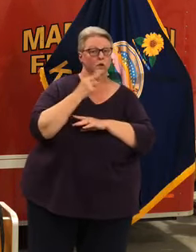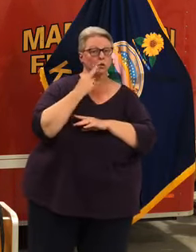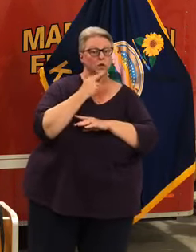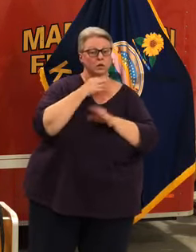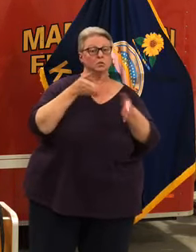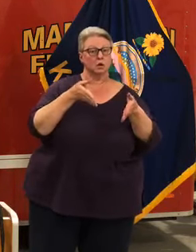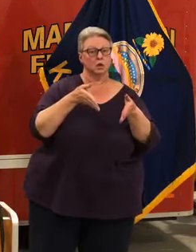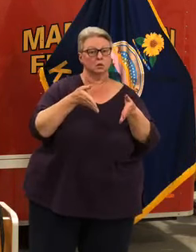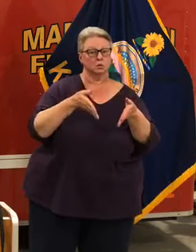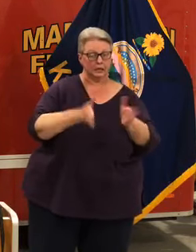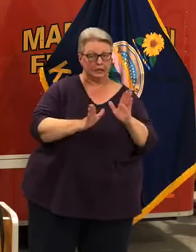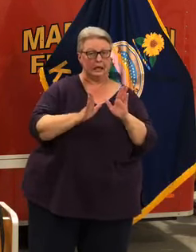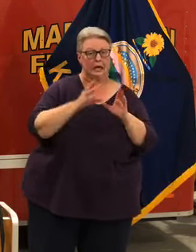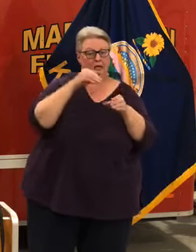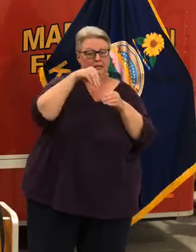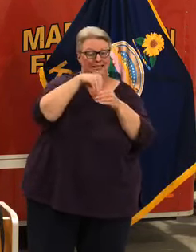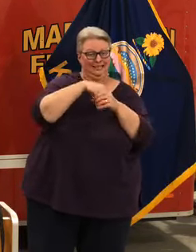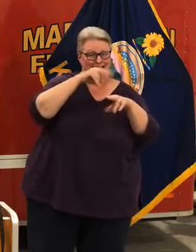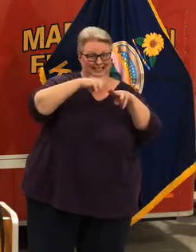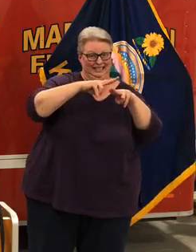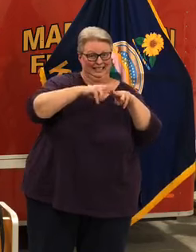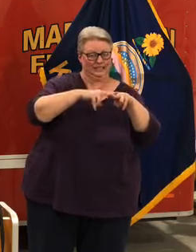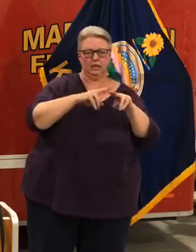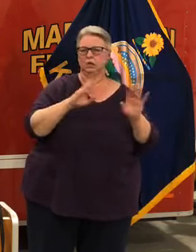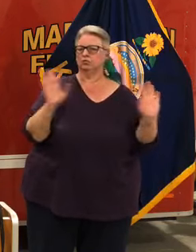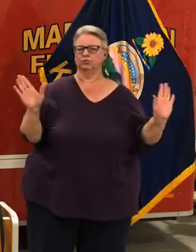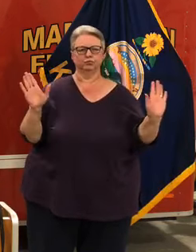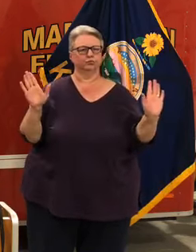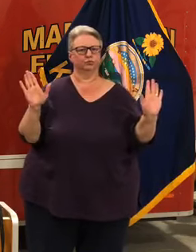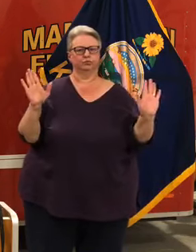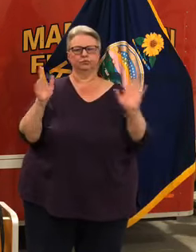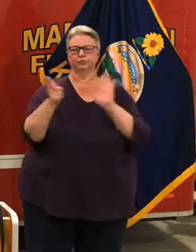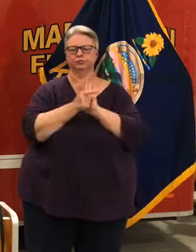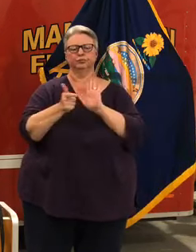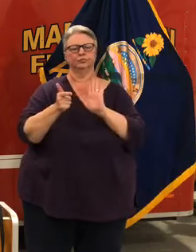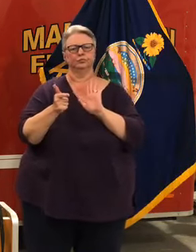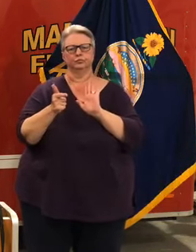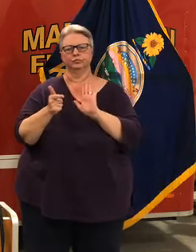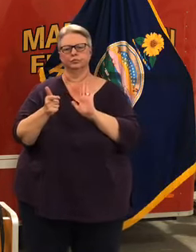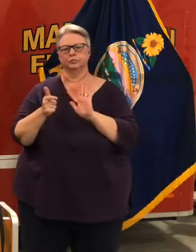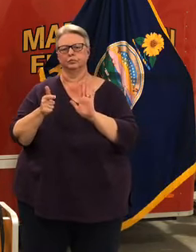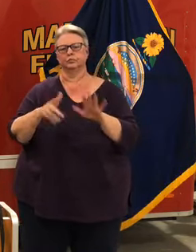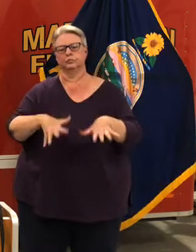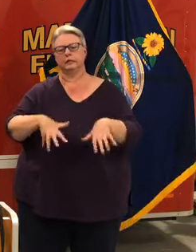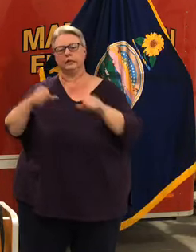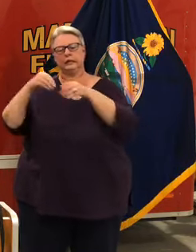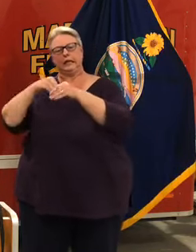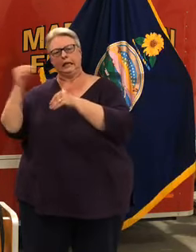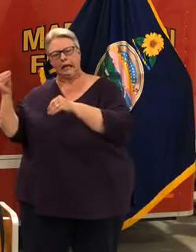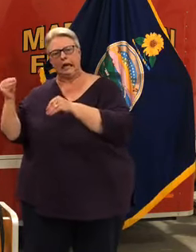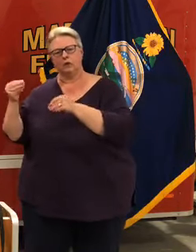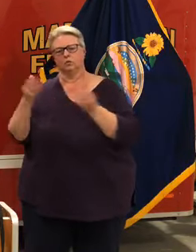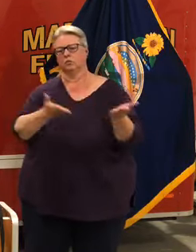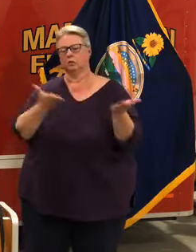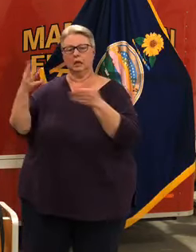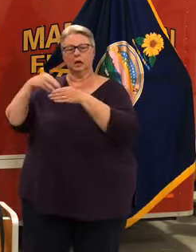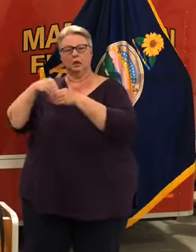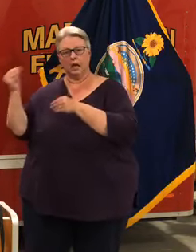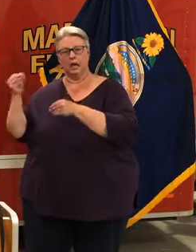question. No restaurants are allowed to serve dine-in. Takeout, carry-out, and delivery are the